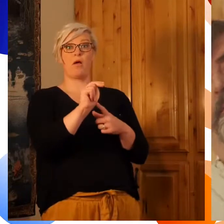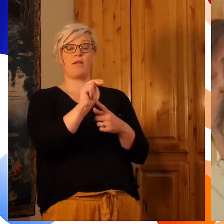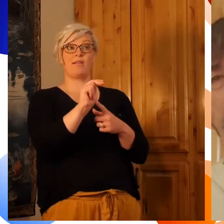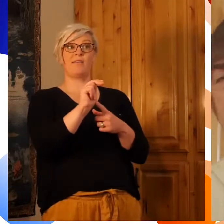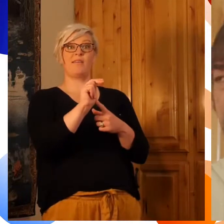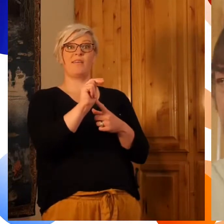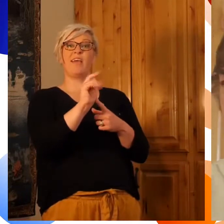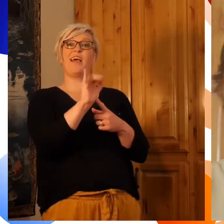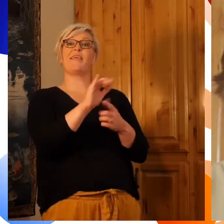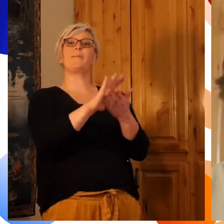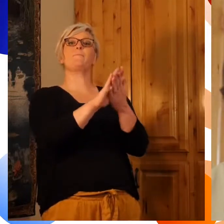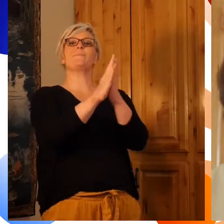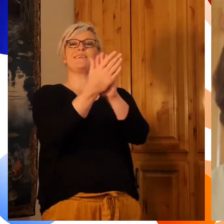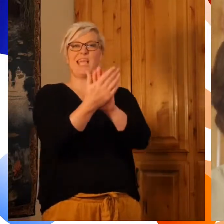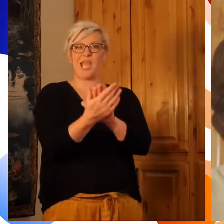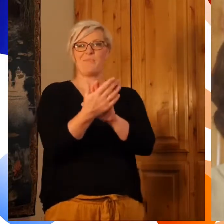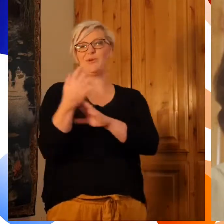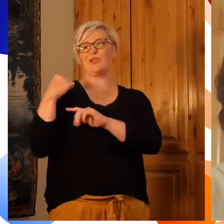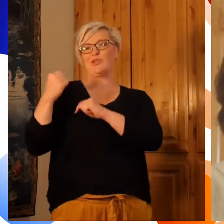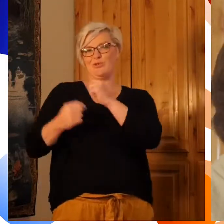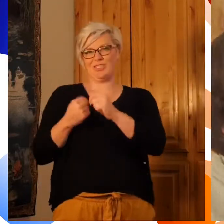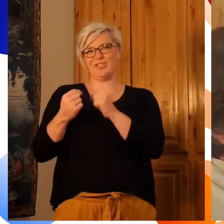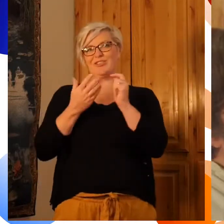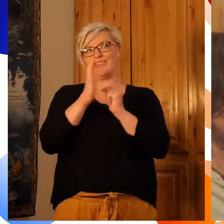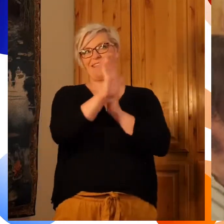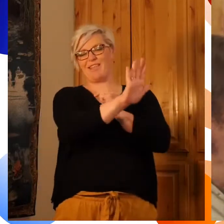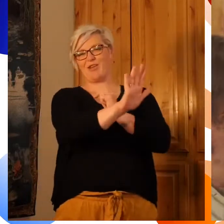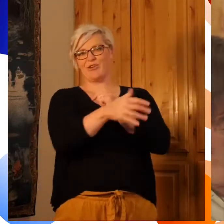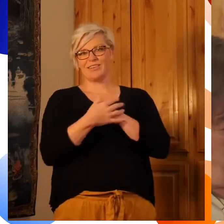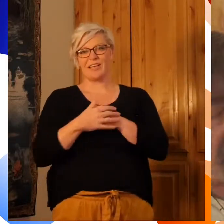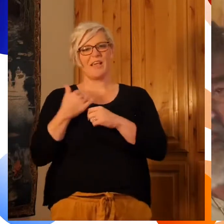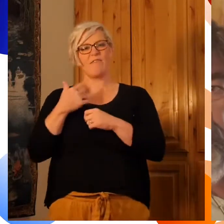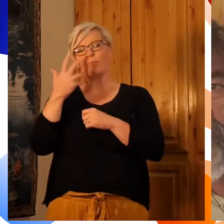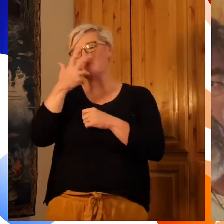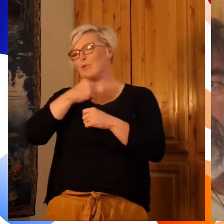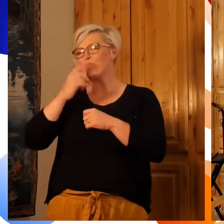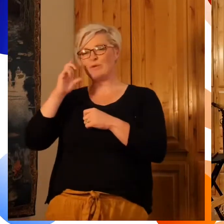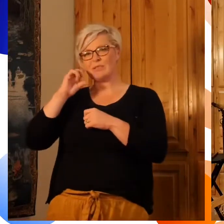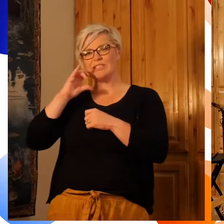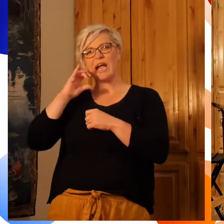have a lovely, breathy sound with open holes. And the different size holes for